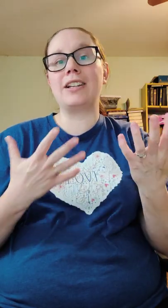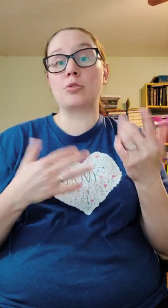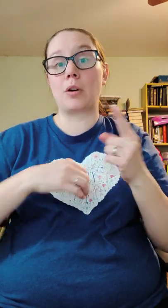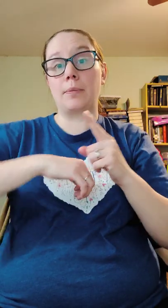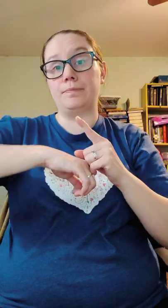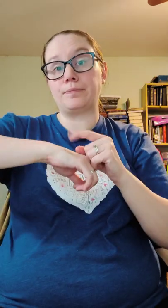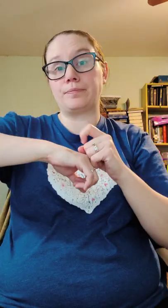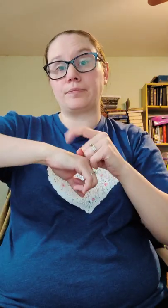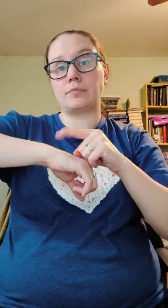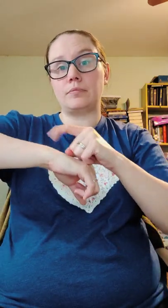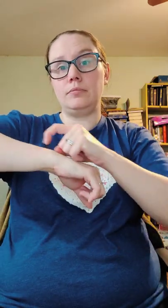inchworm.